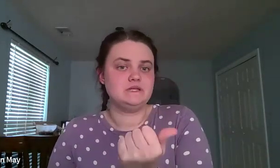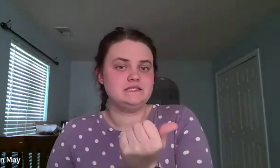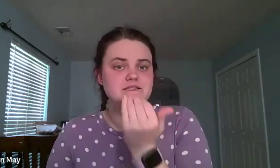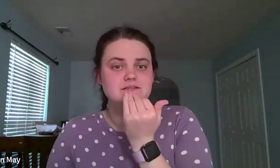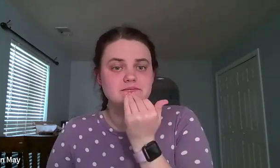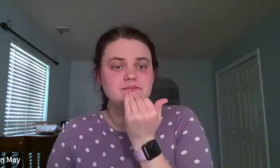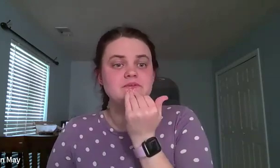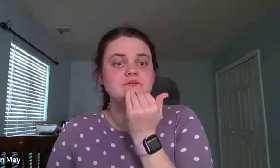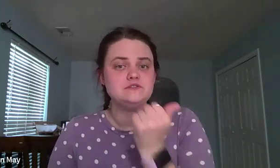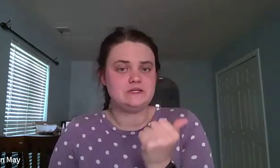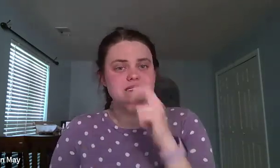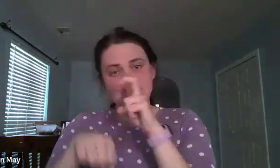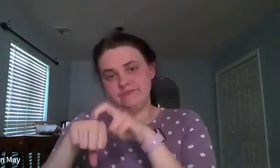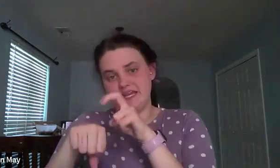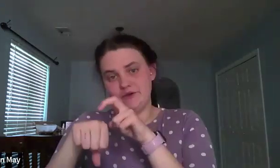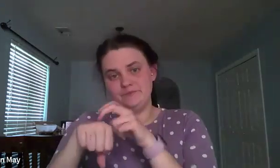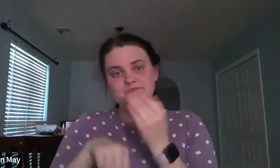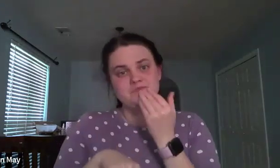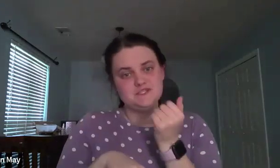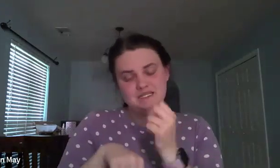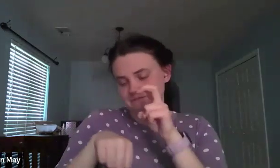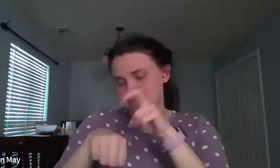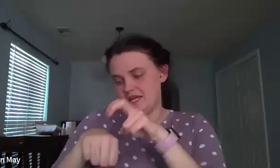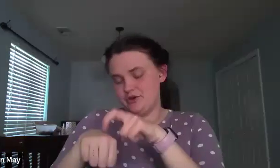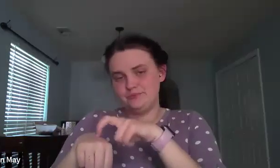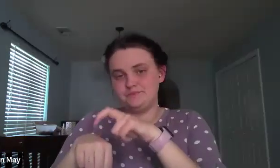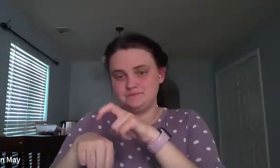sweet, sweet potato, sweet potato.